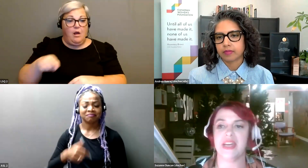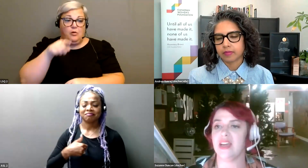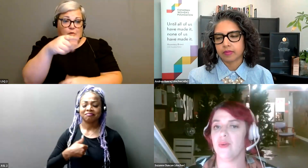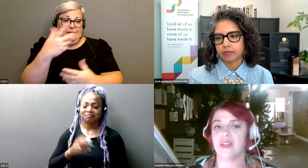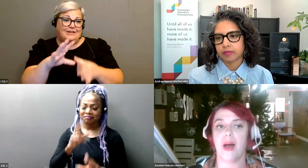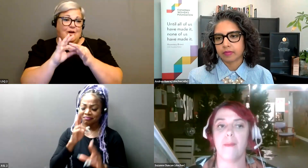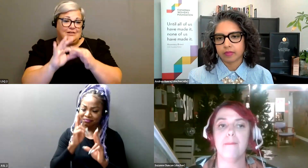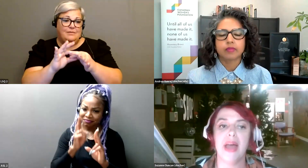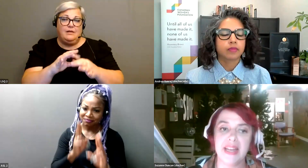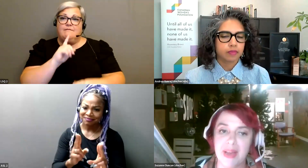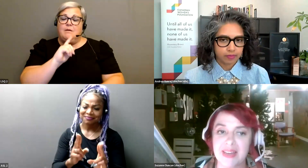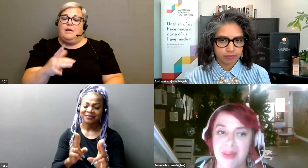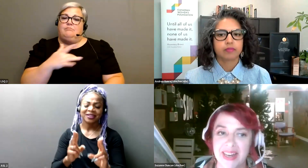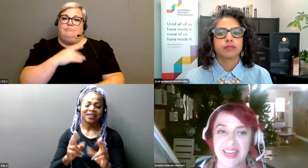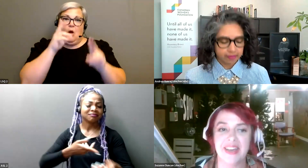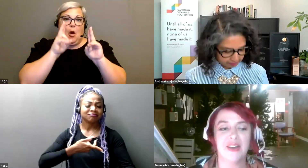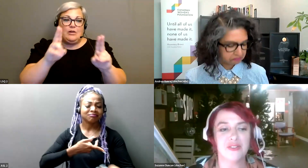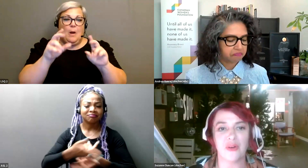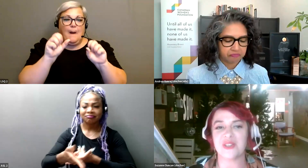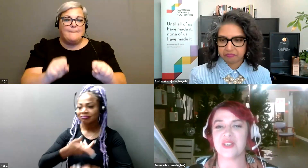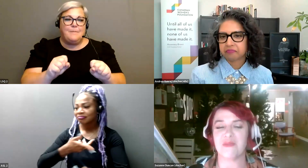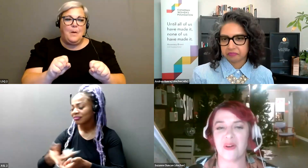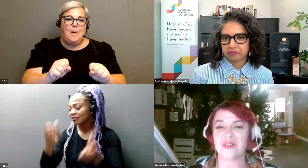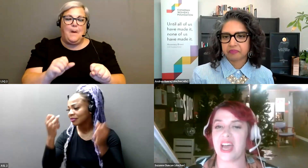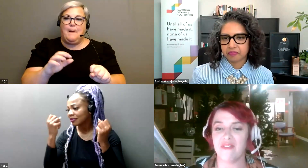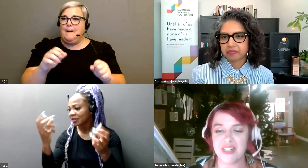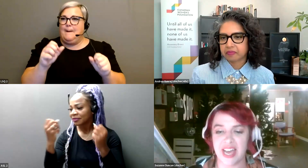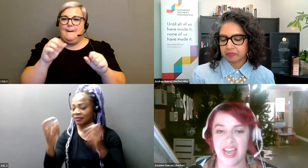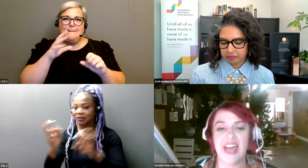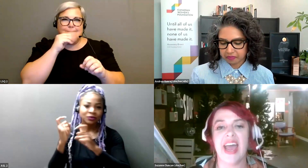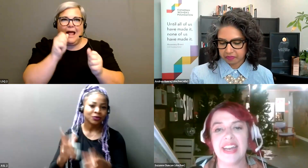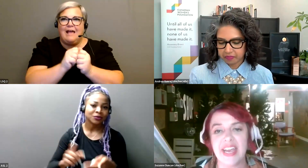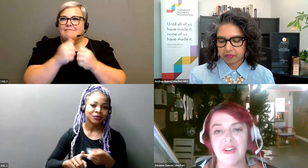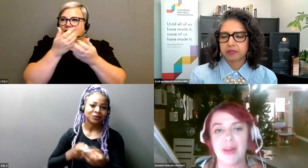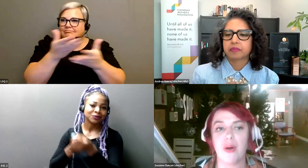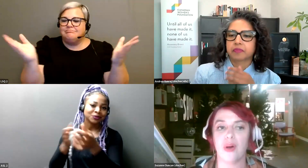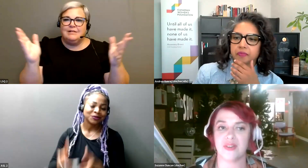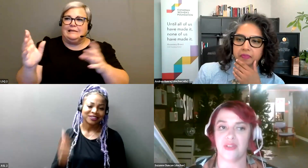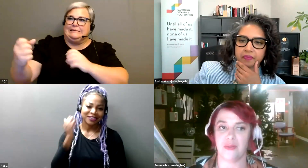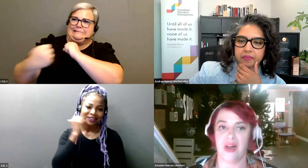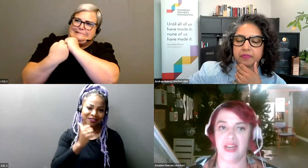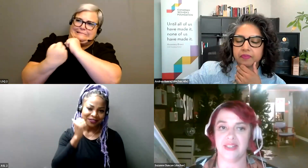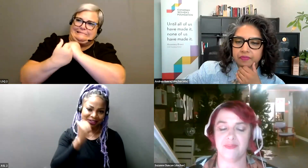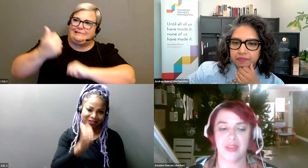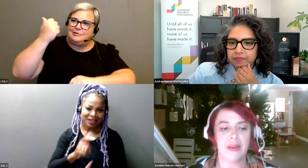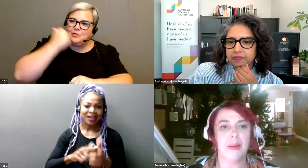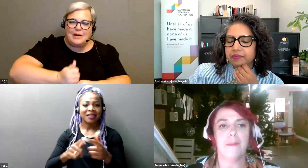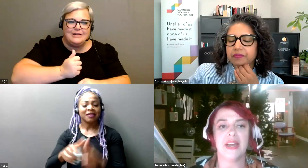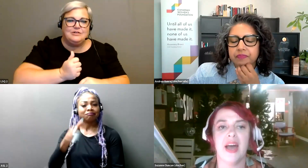of speaking with many, many, many donors and supporters every day and hearing about what's on their